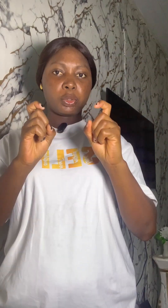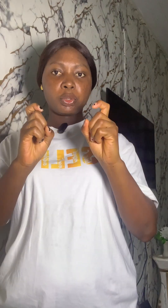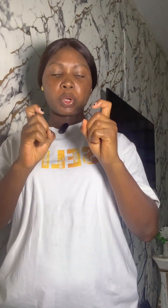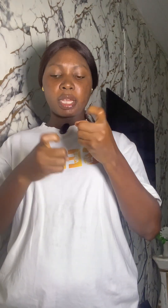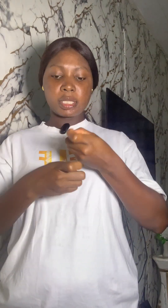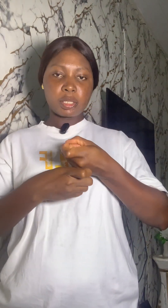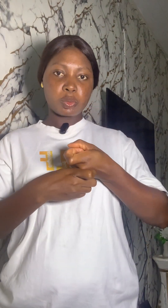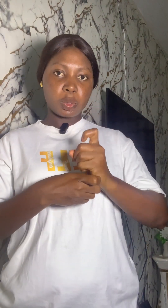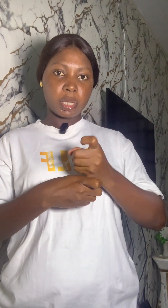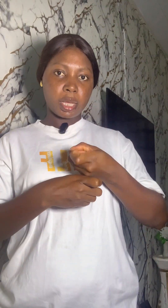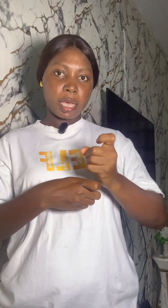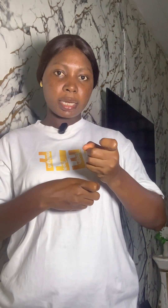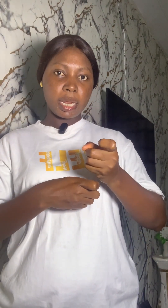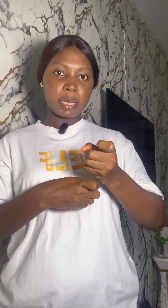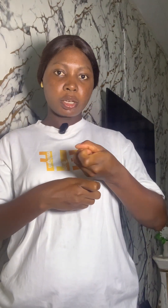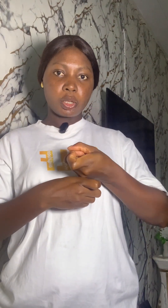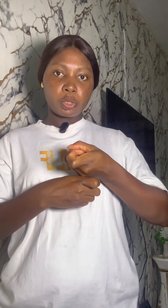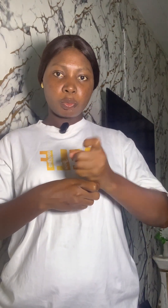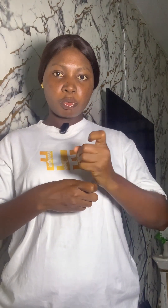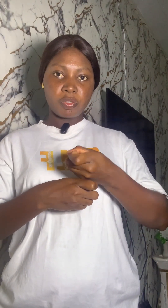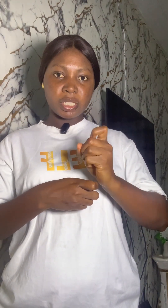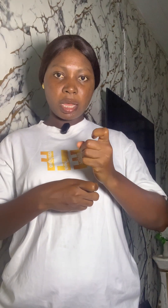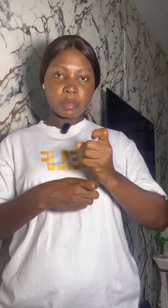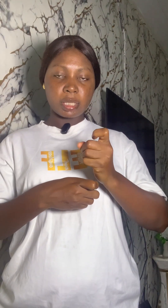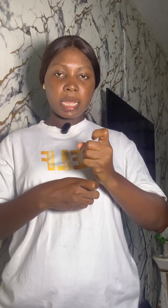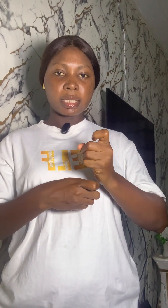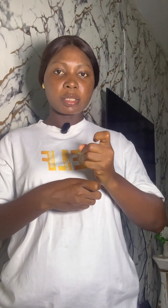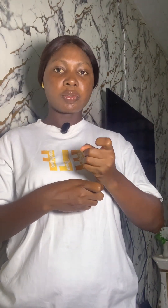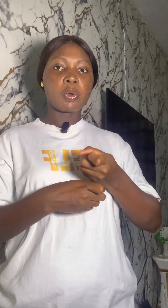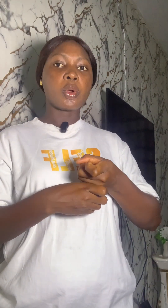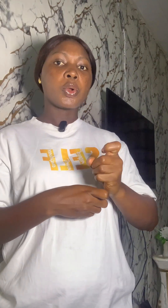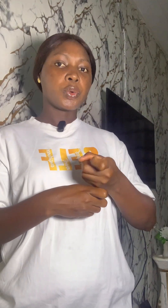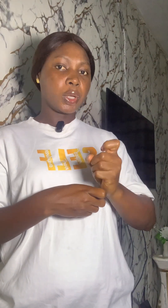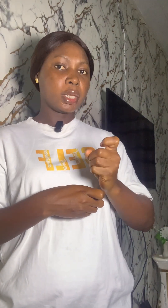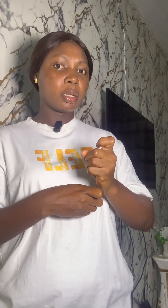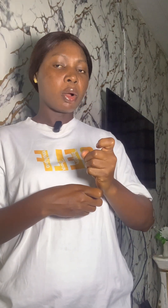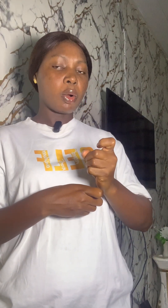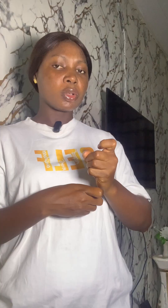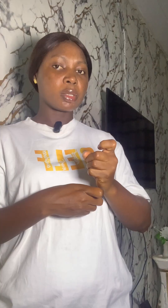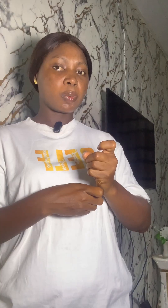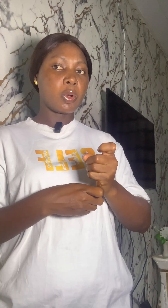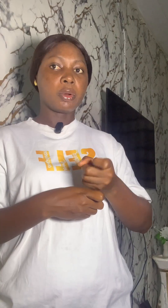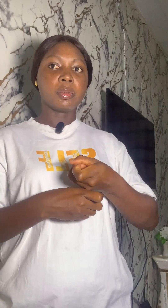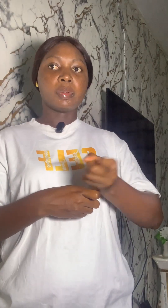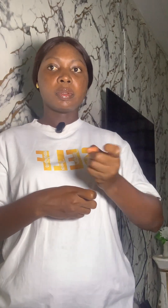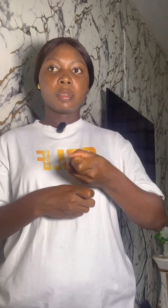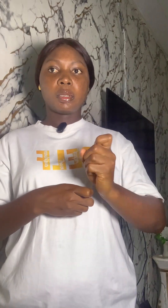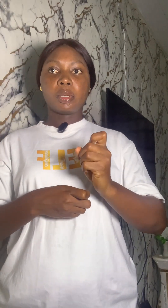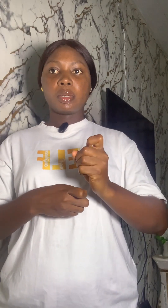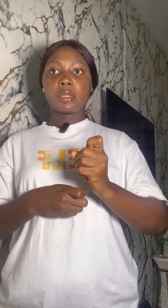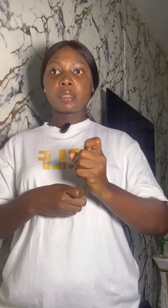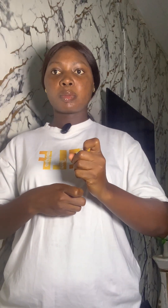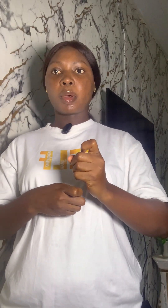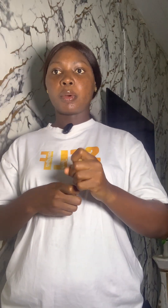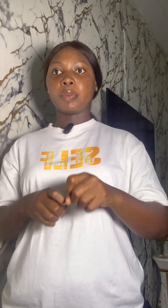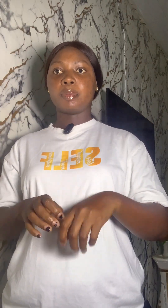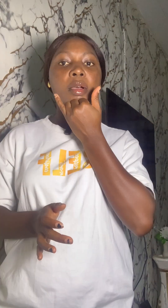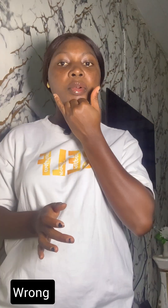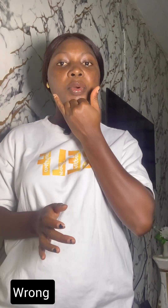do your hands this way and then you move it out like this for ruin or spoil. Spoil.